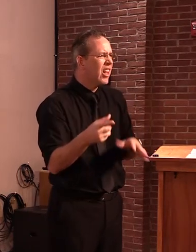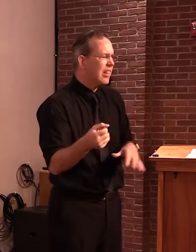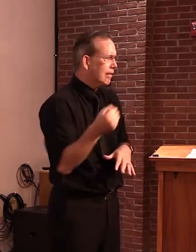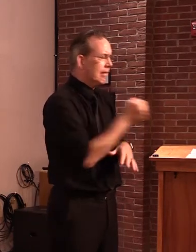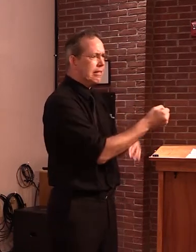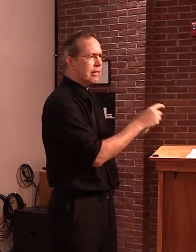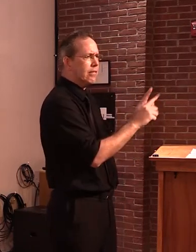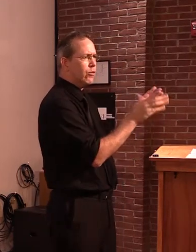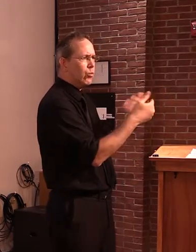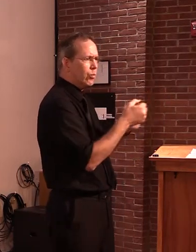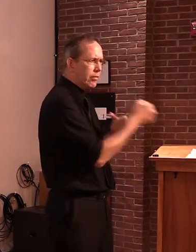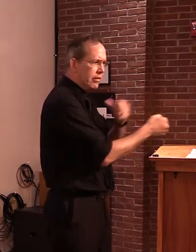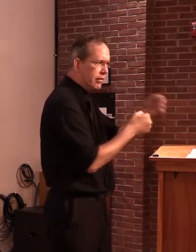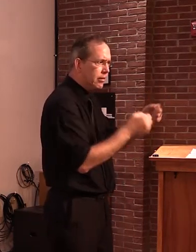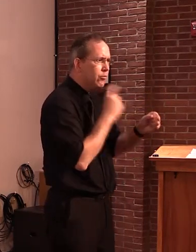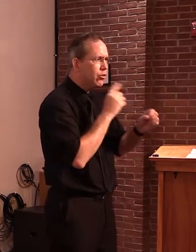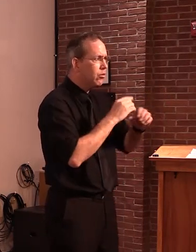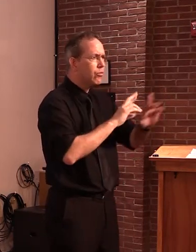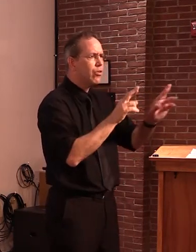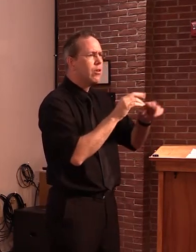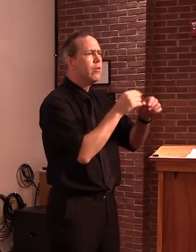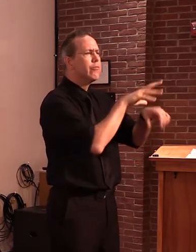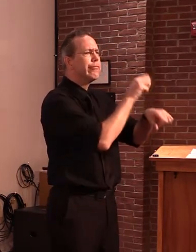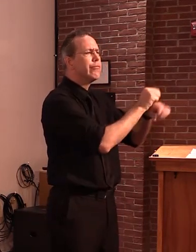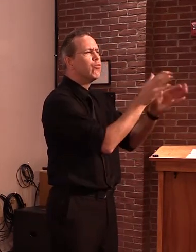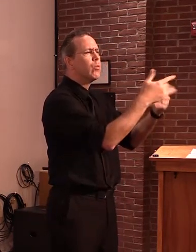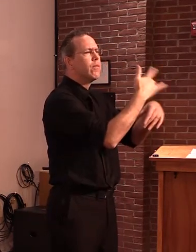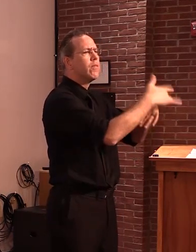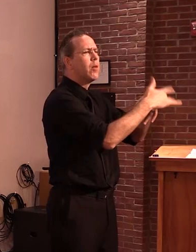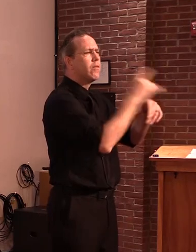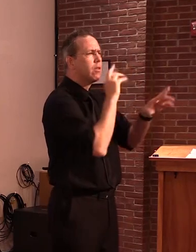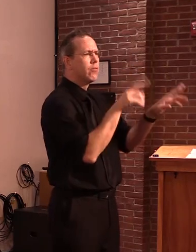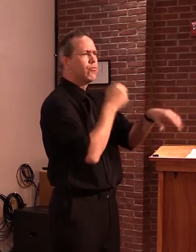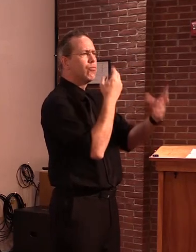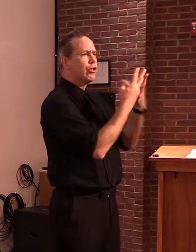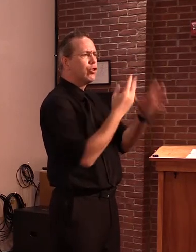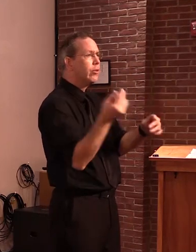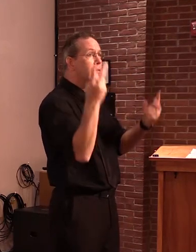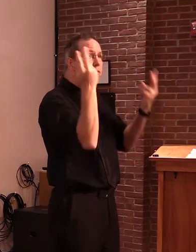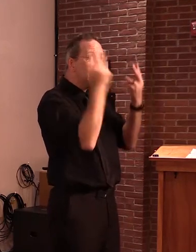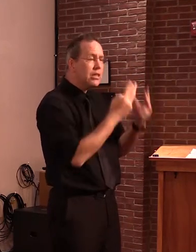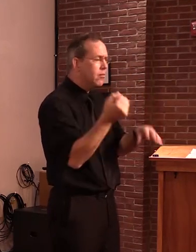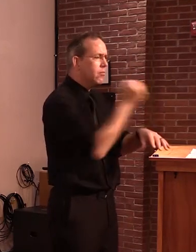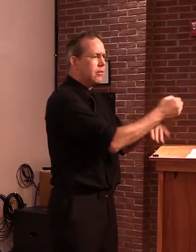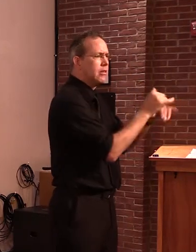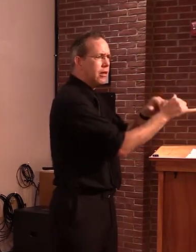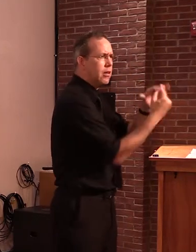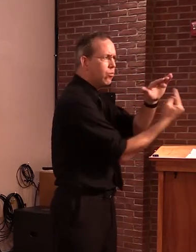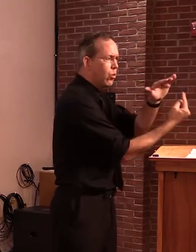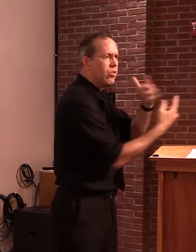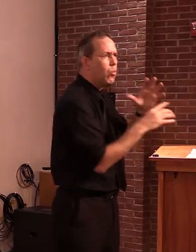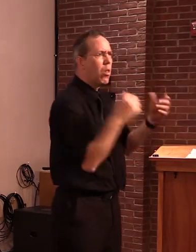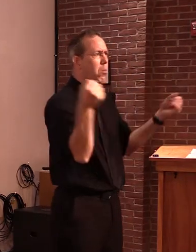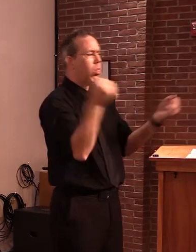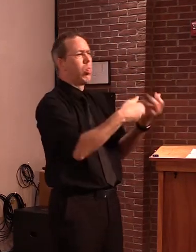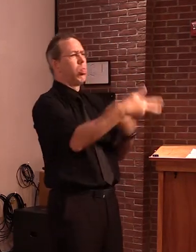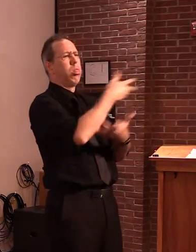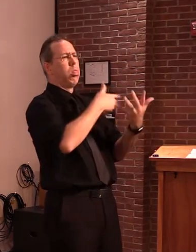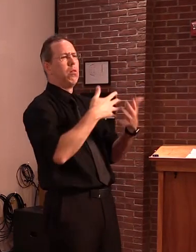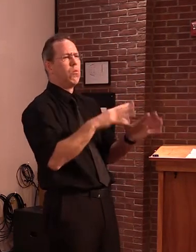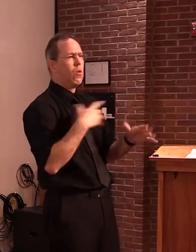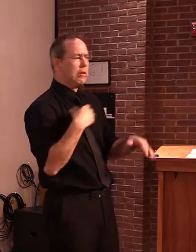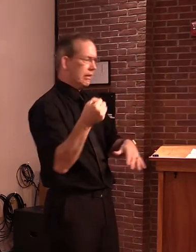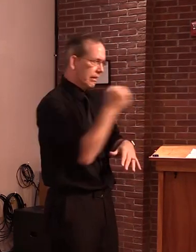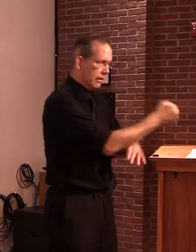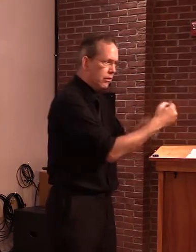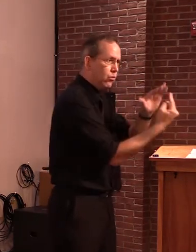available and staffed is particularly important at this particular time, and prevents us from freeing